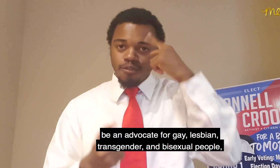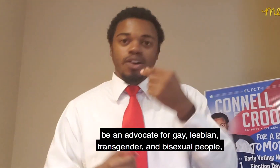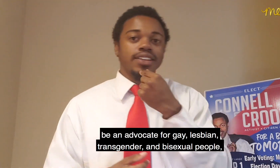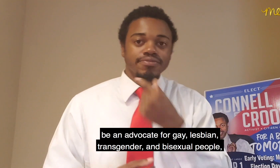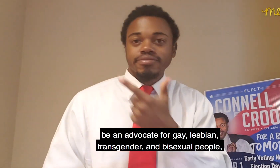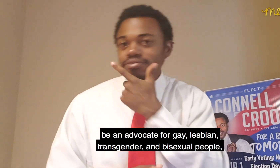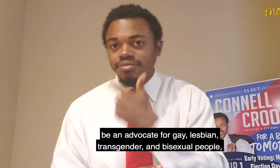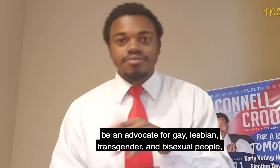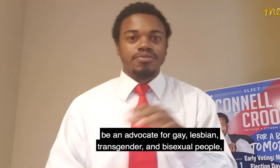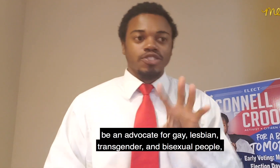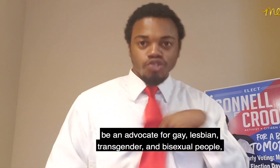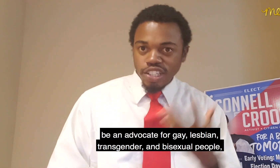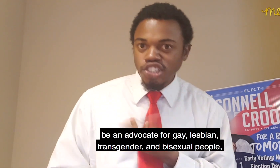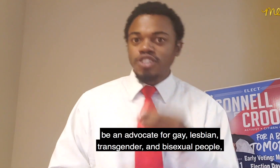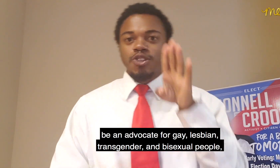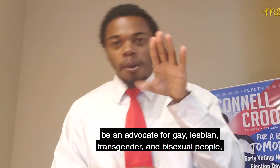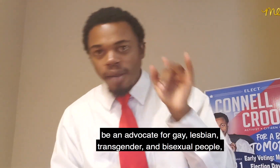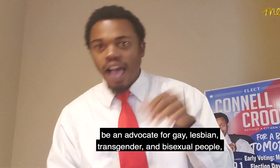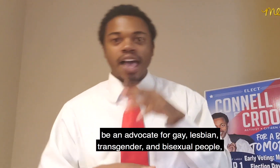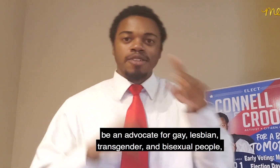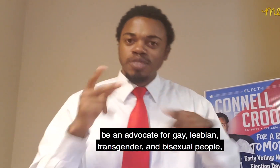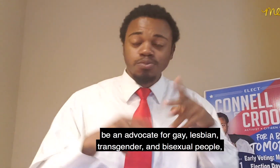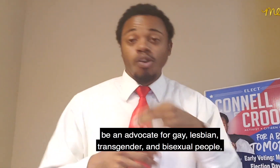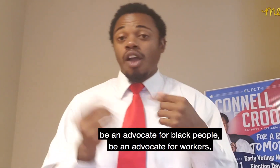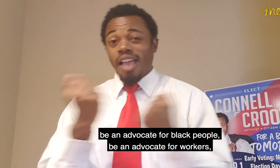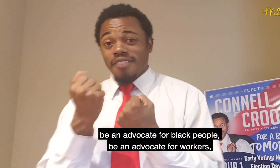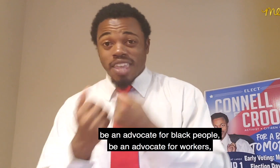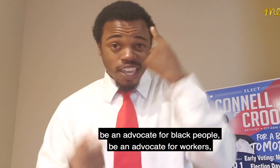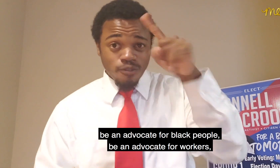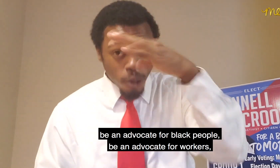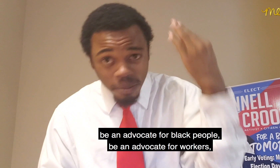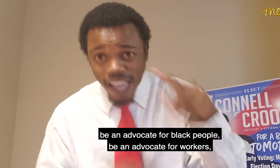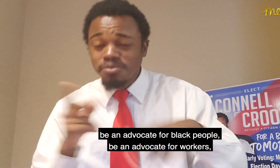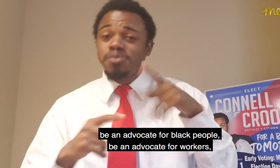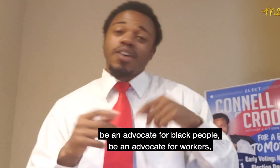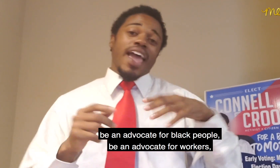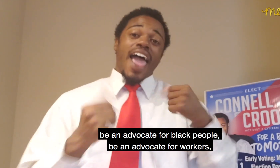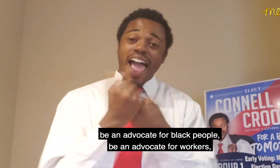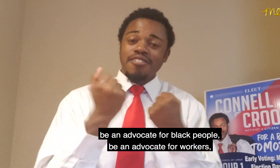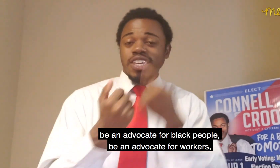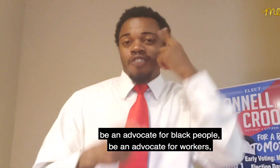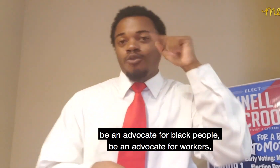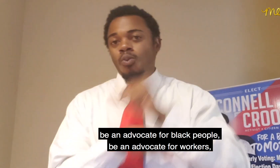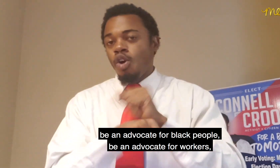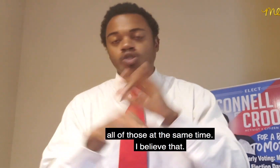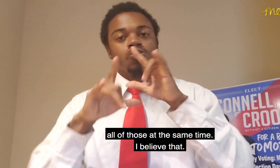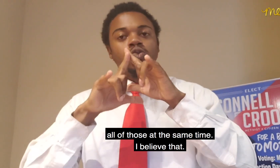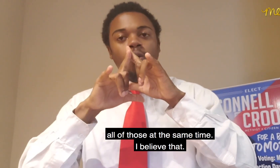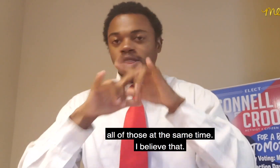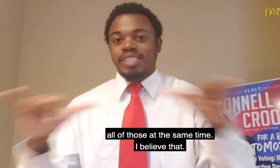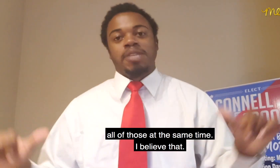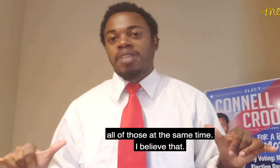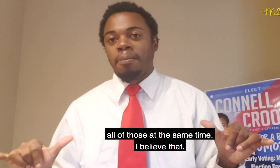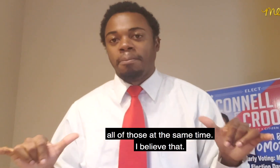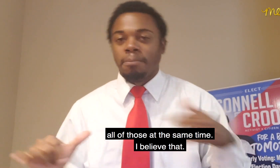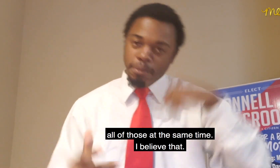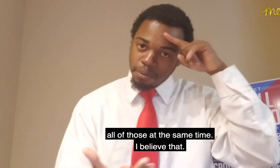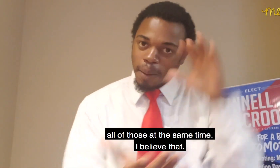an advocate for LGBTQ people. For Black people. For workers. All of those at the same time. I